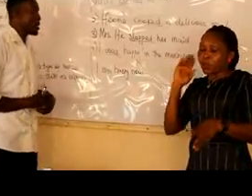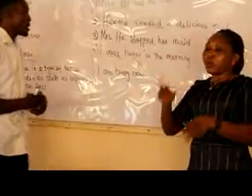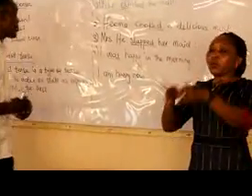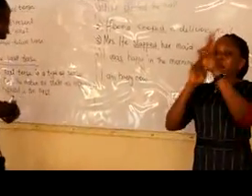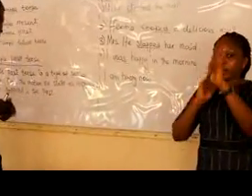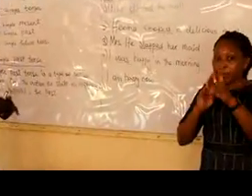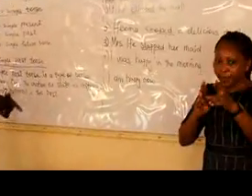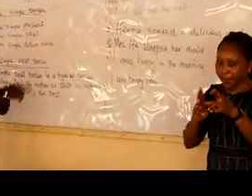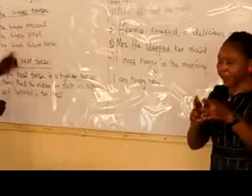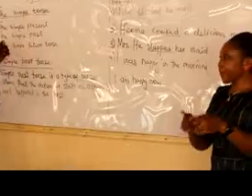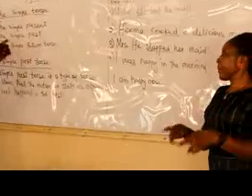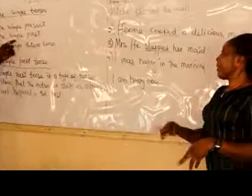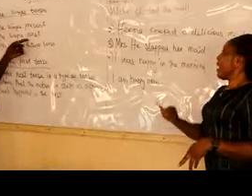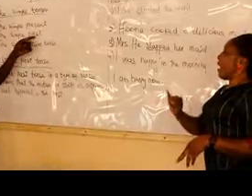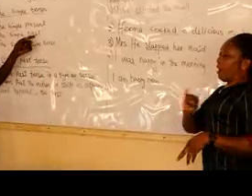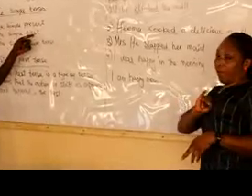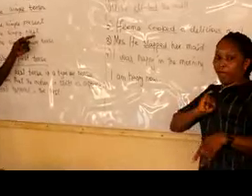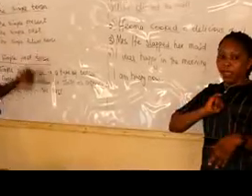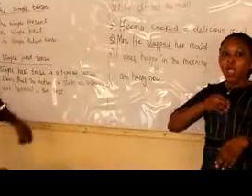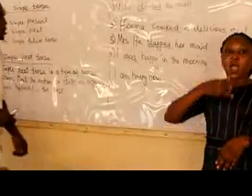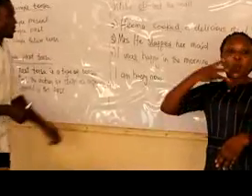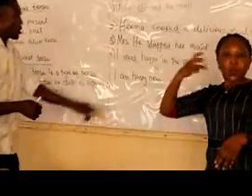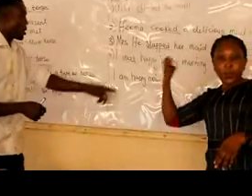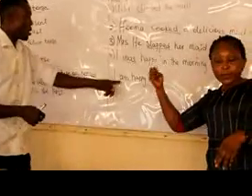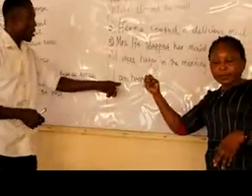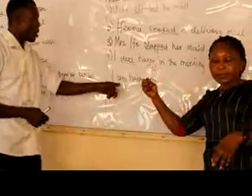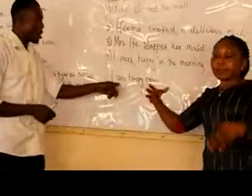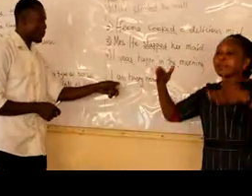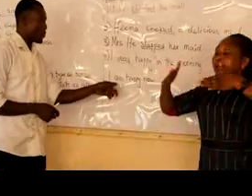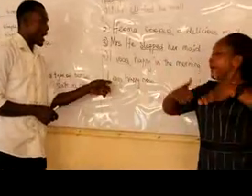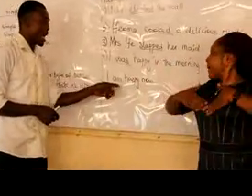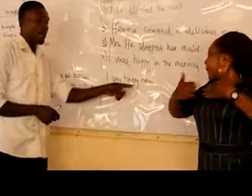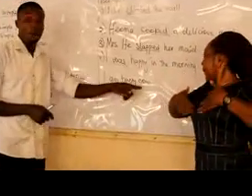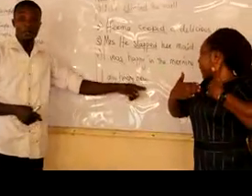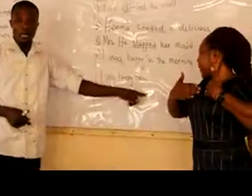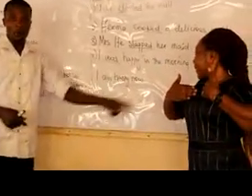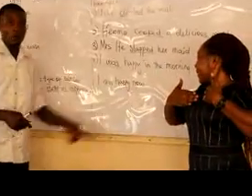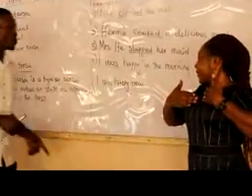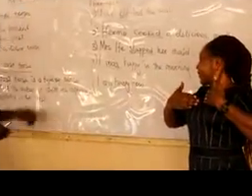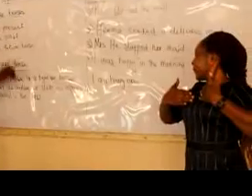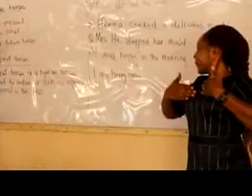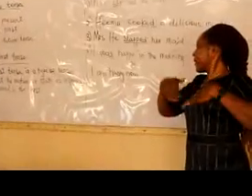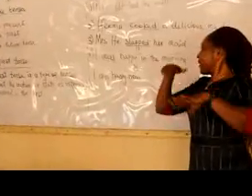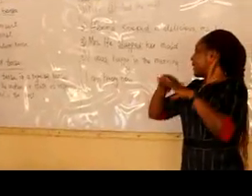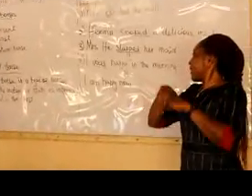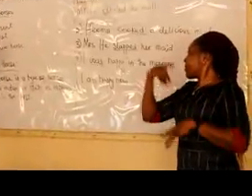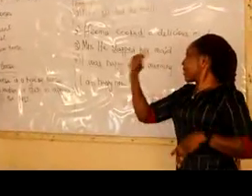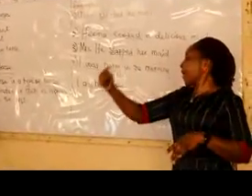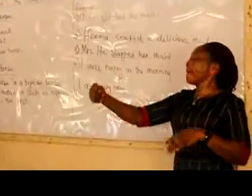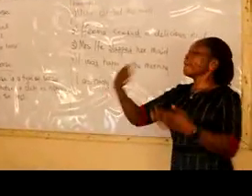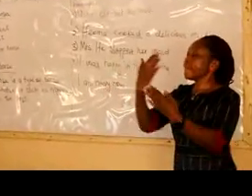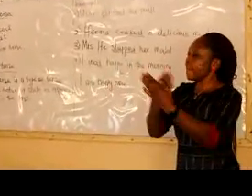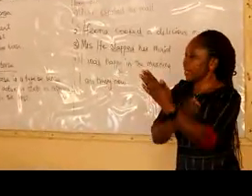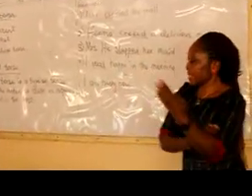an example of the simple past of I am happy now, which is in